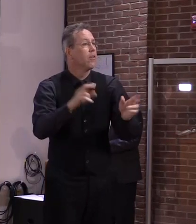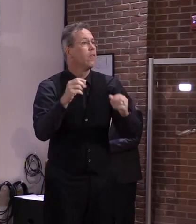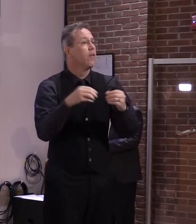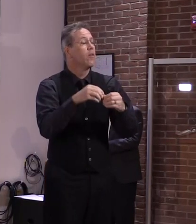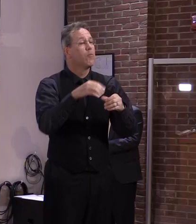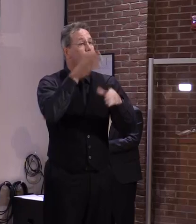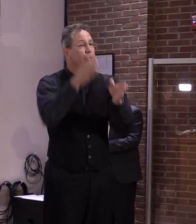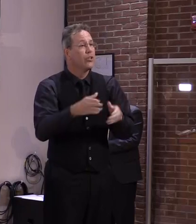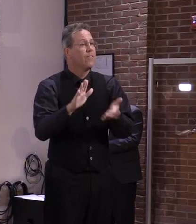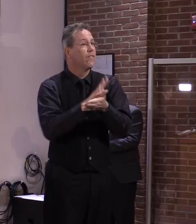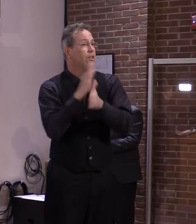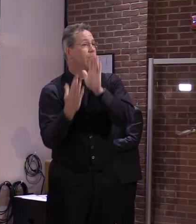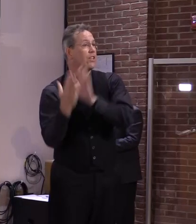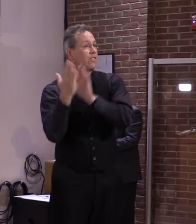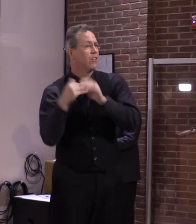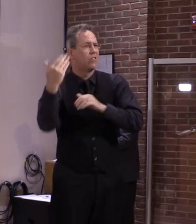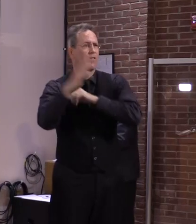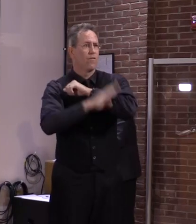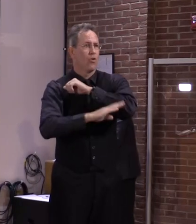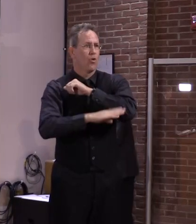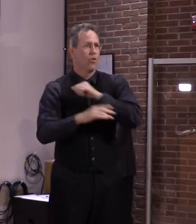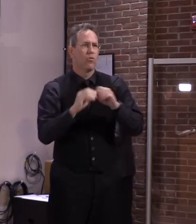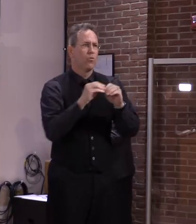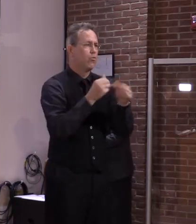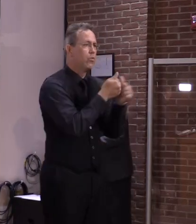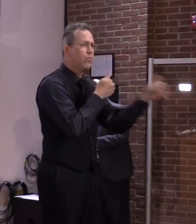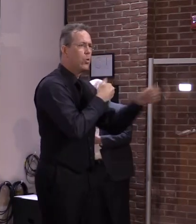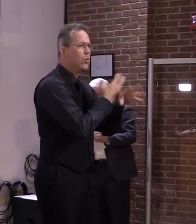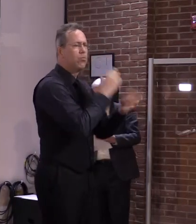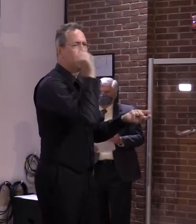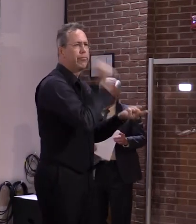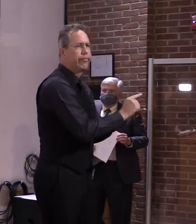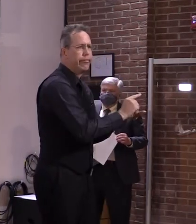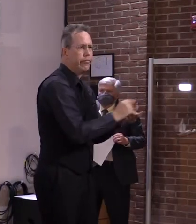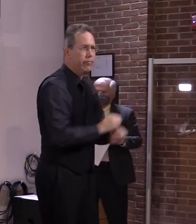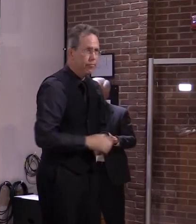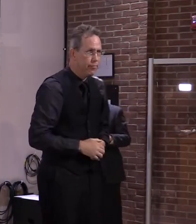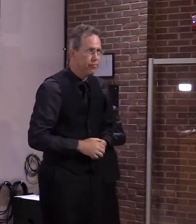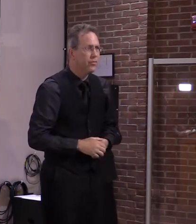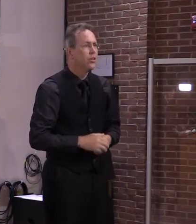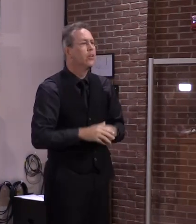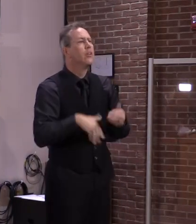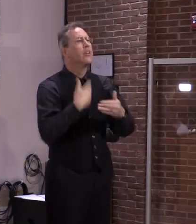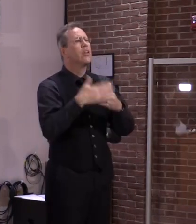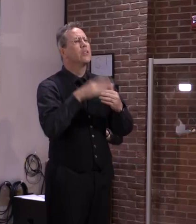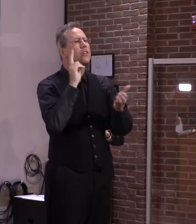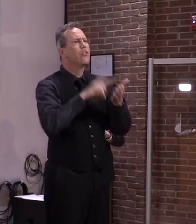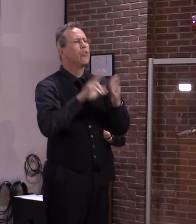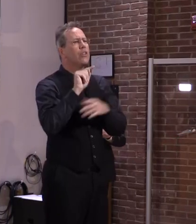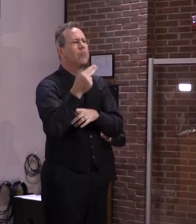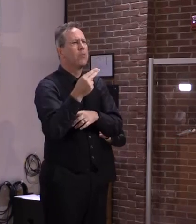September. That concludes my update. I'll now turn it over to Secretary Smith.